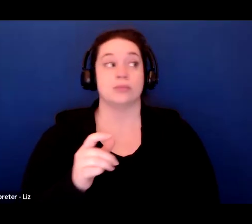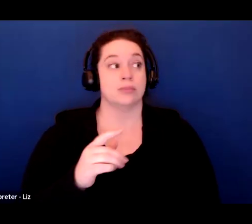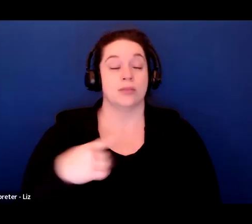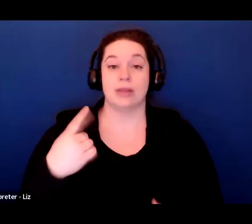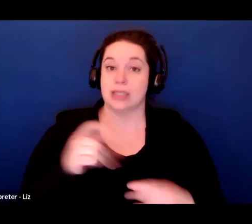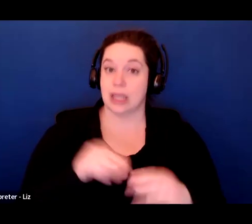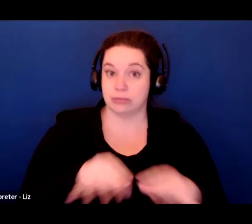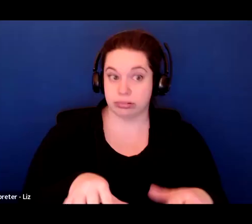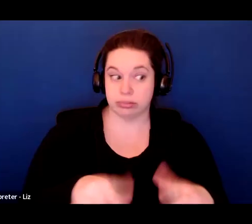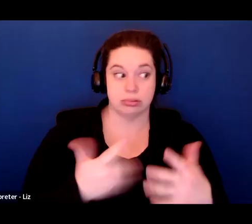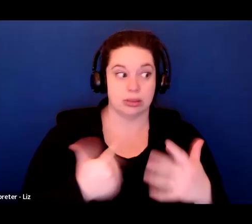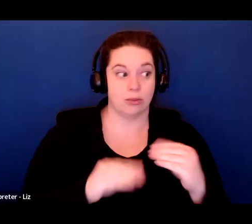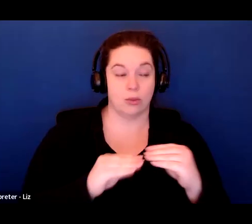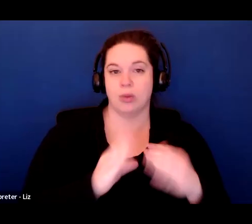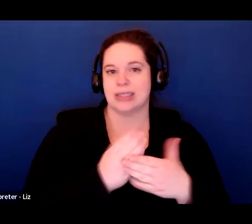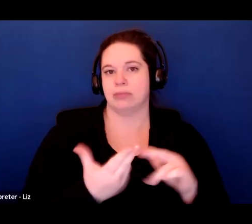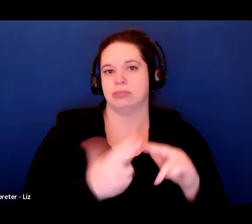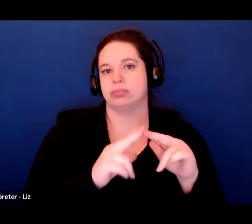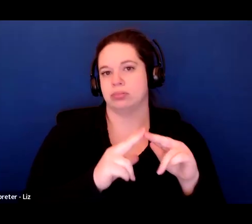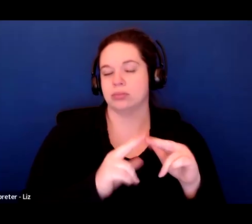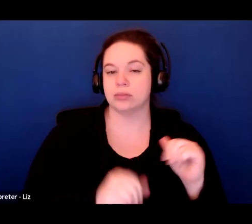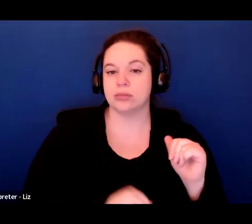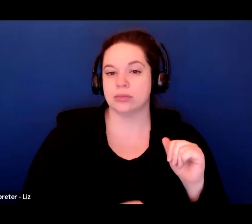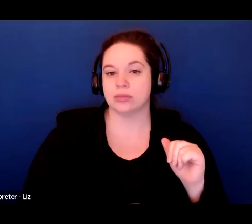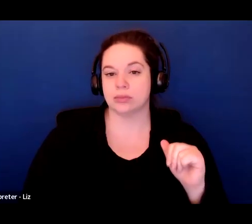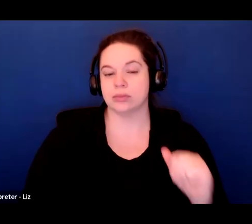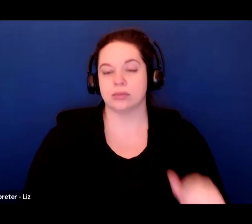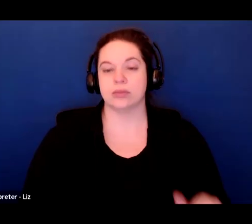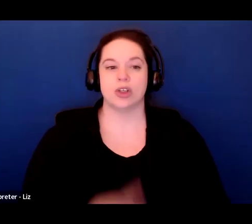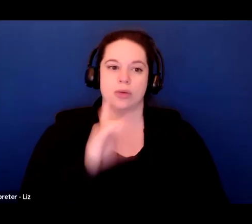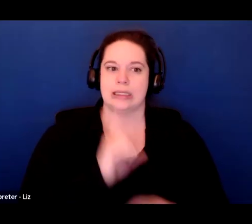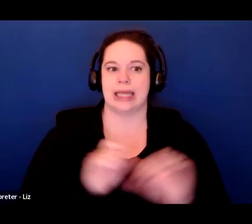won't up it anymore. So you know that will be safe.